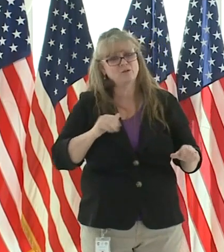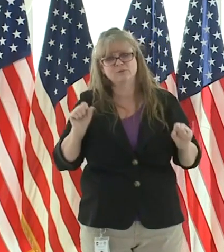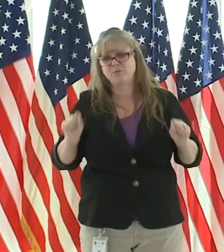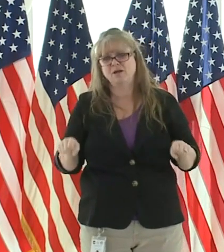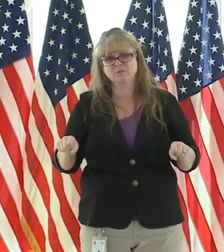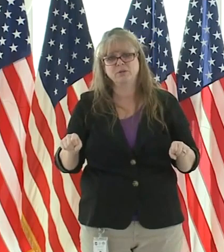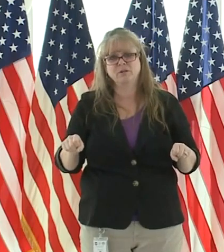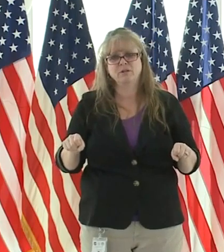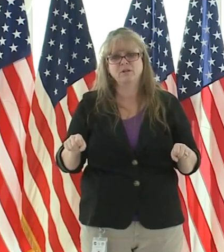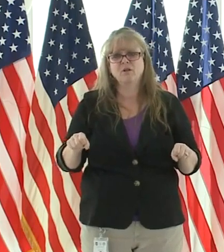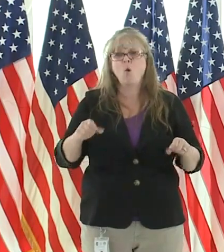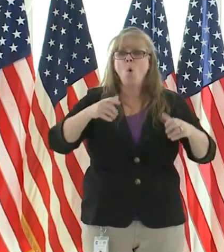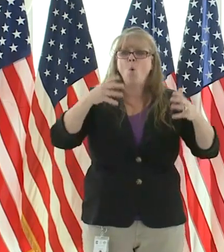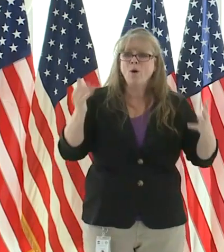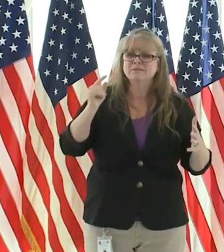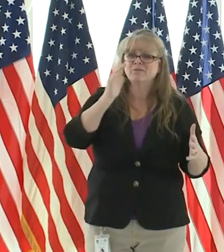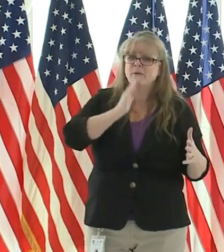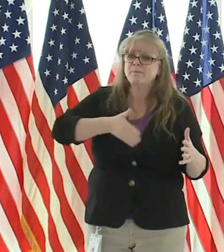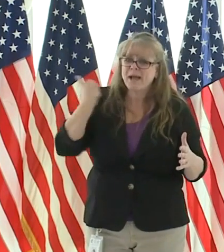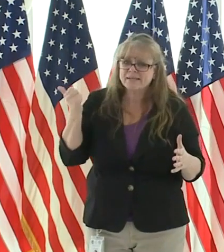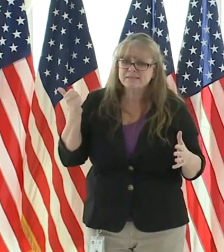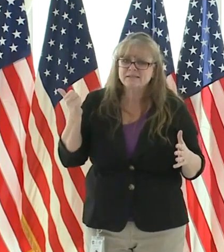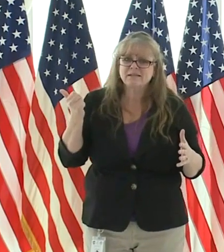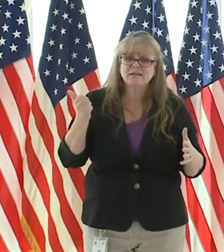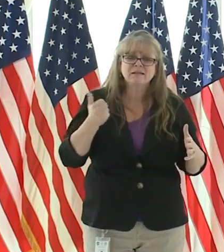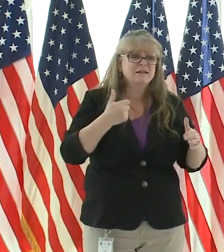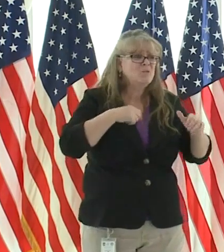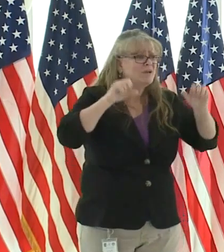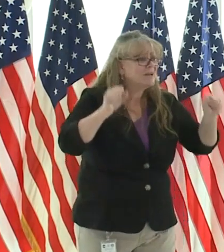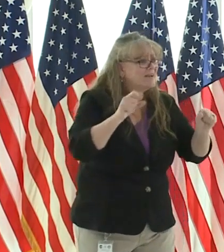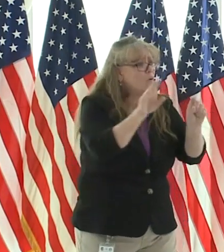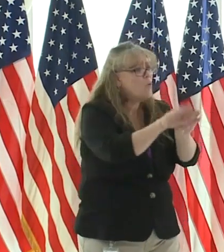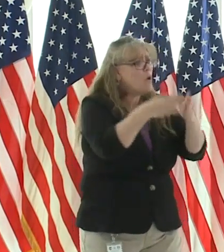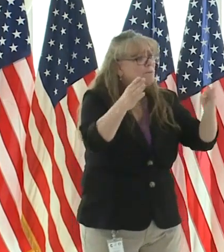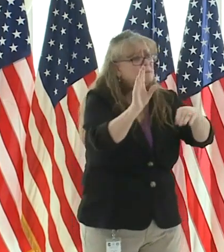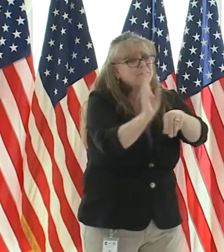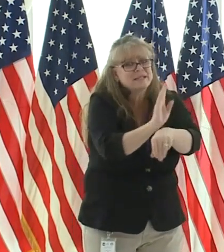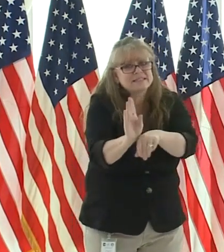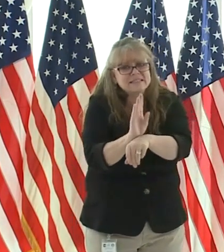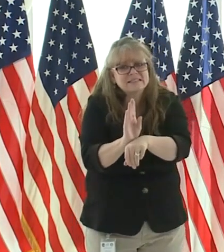up sooner rather than later, so that we can have more freedom quicker rather